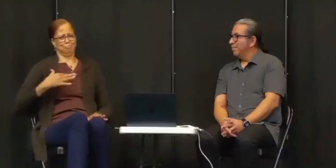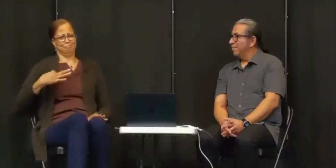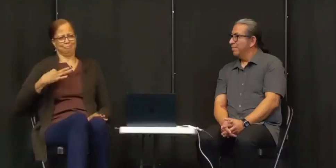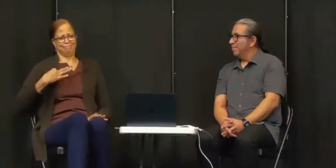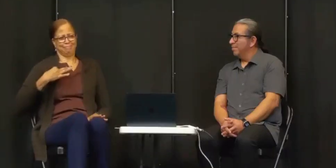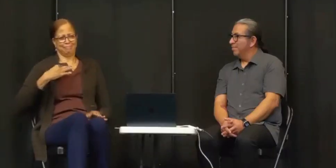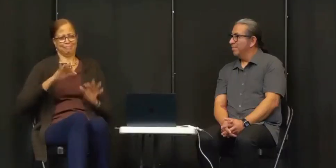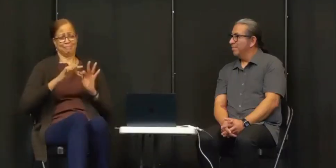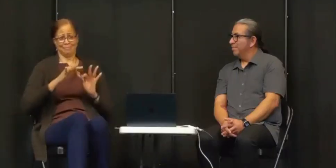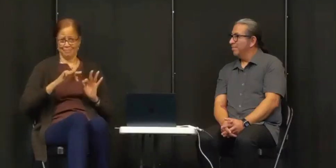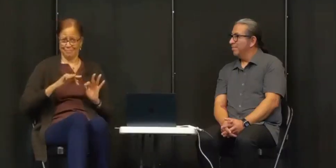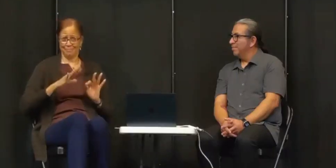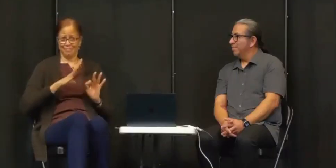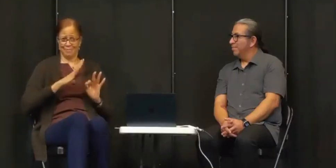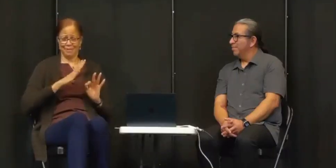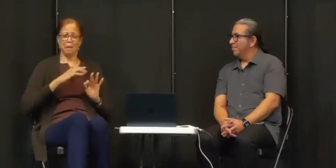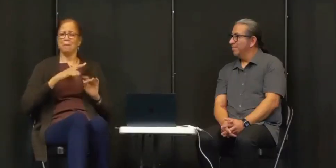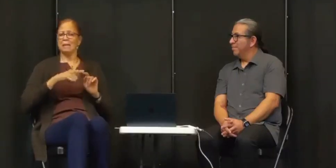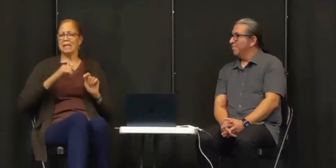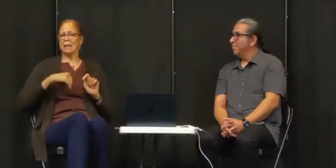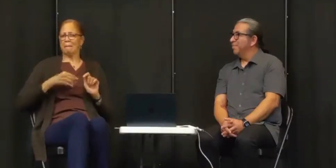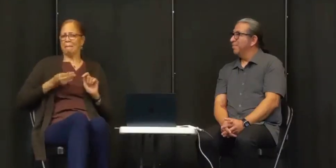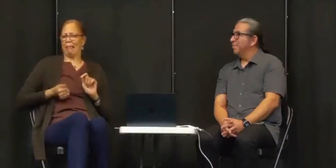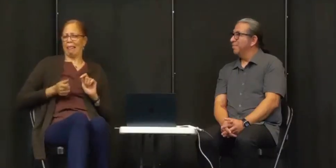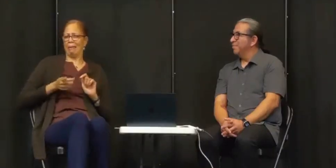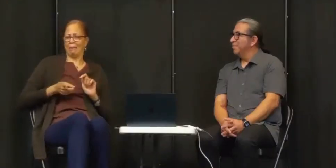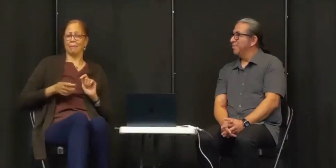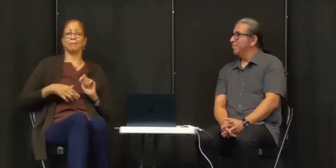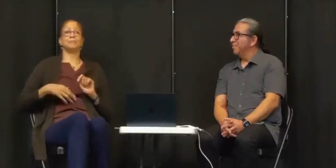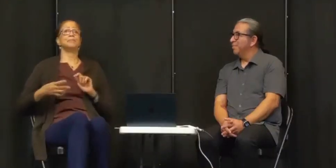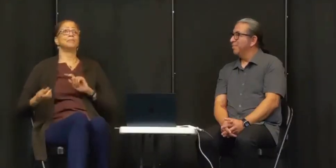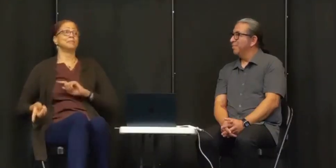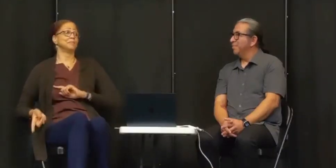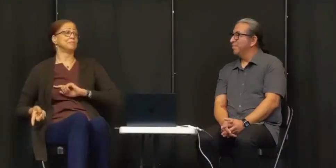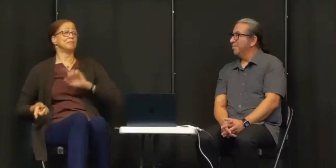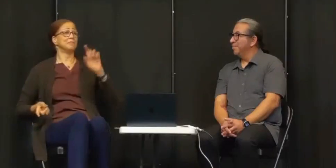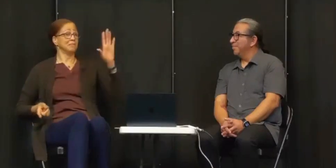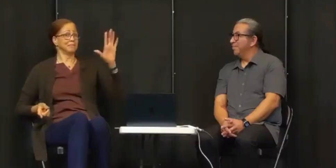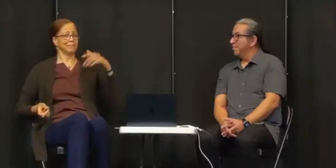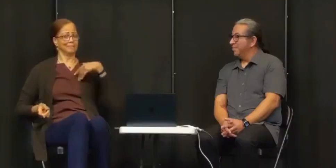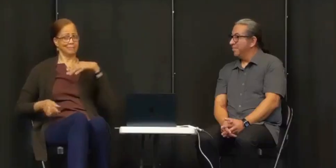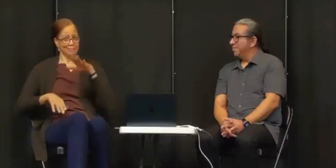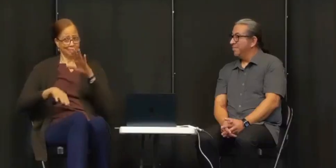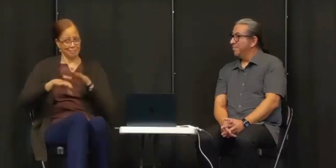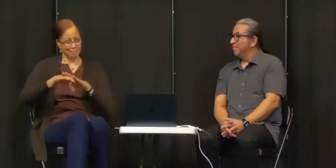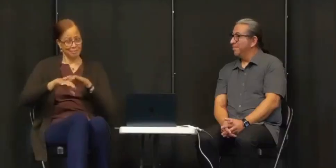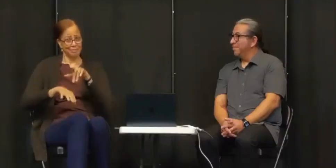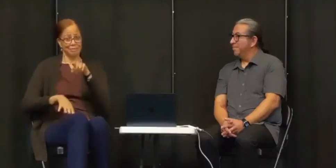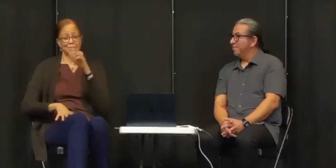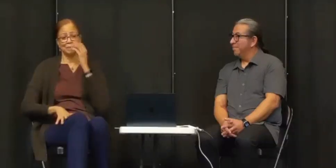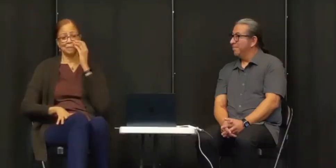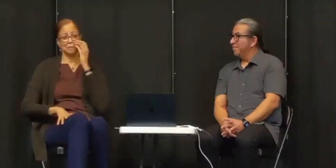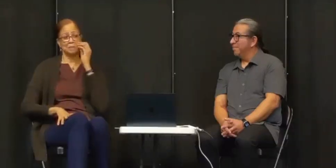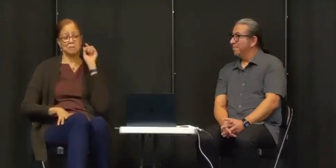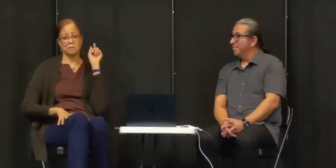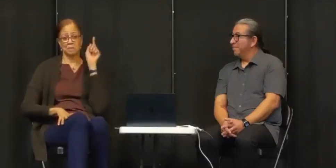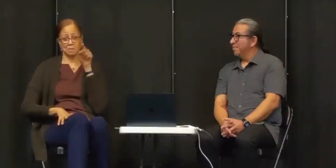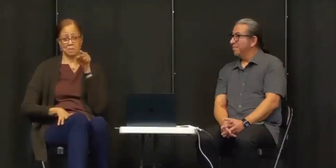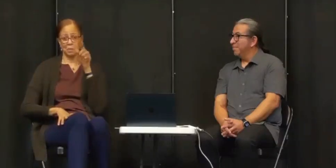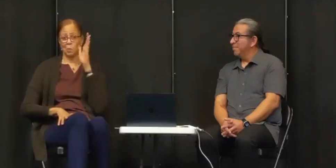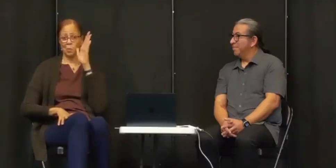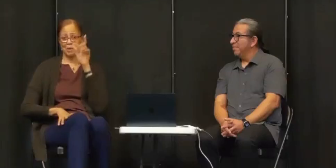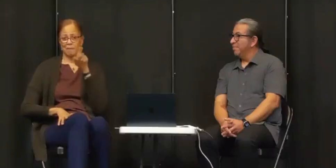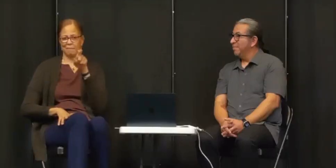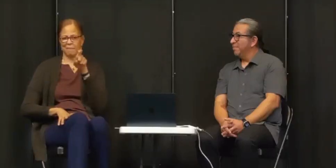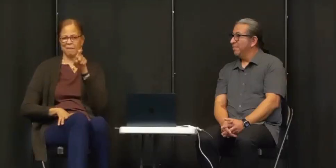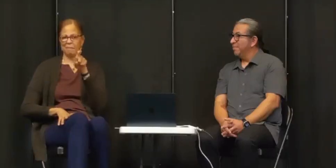interpreter. I was like, okay, yeah, I can help you communicate with your cousin, yeah. And I was like, okay, I want to pay you. So, and I said, but hey, I